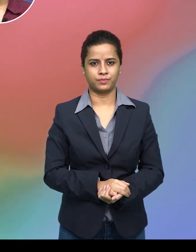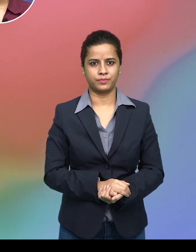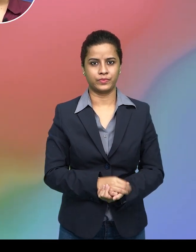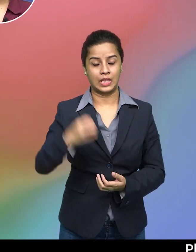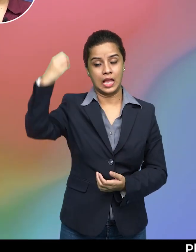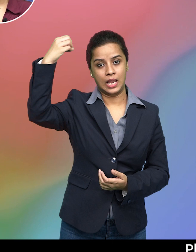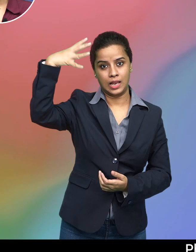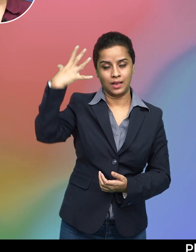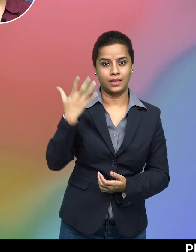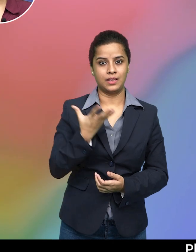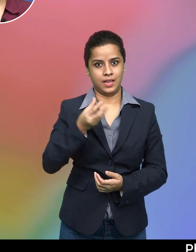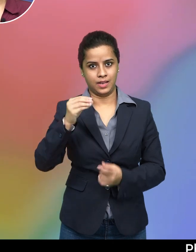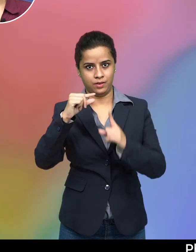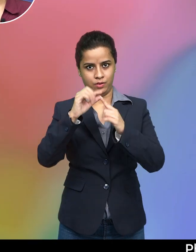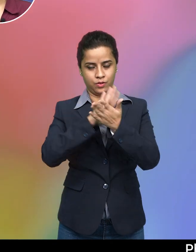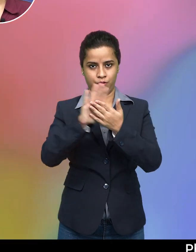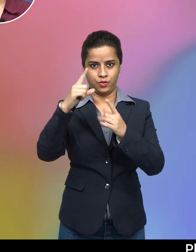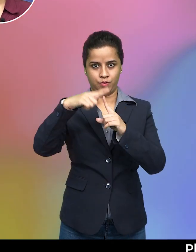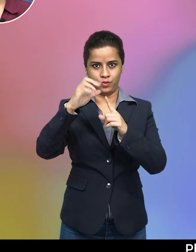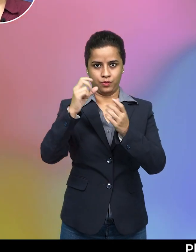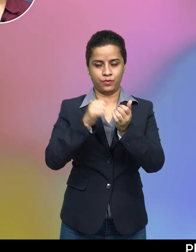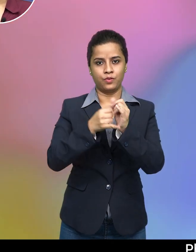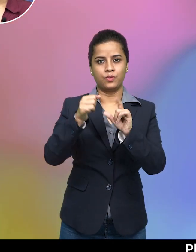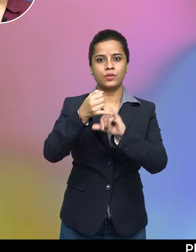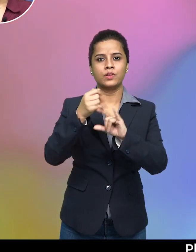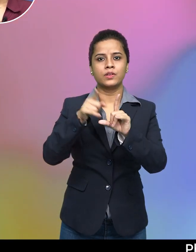Light and photosynthesis.